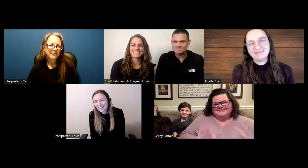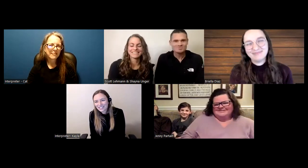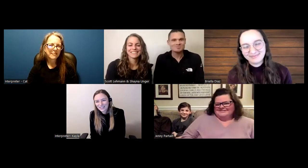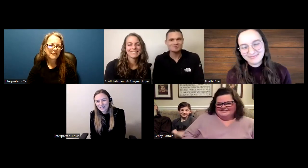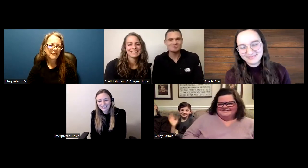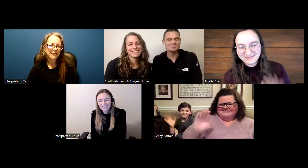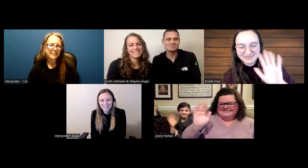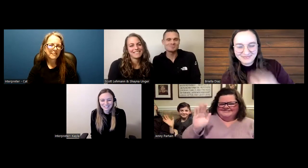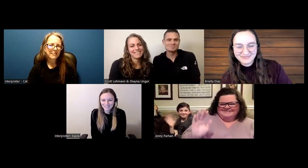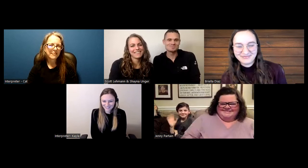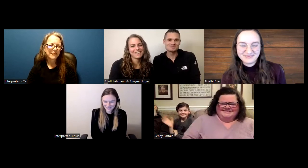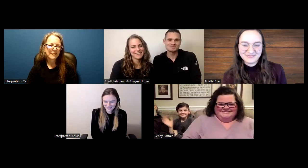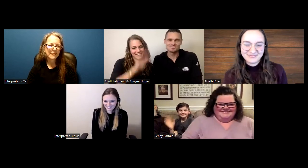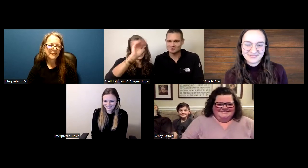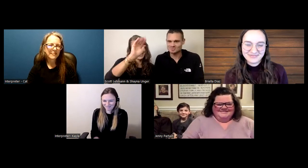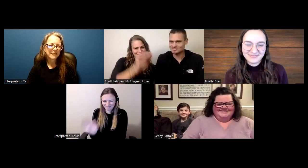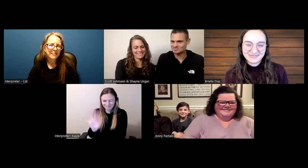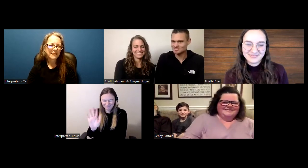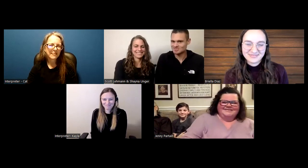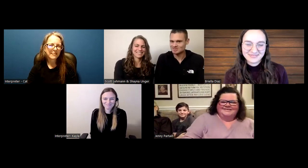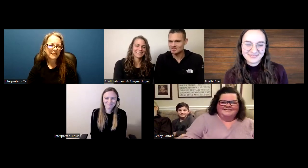Thank you for asking your question.